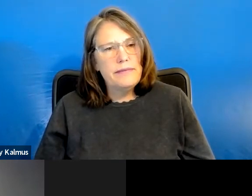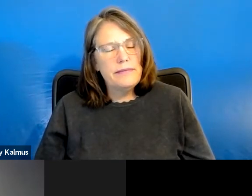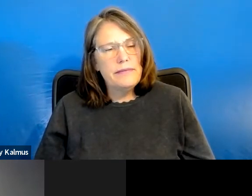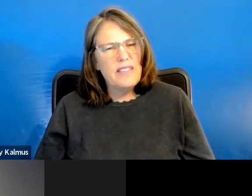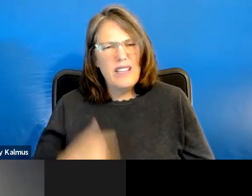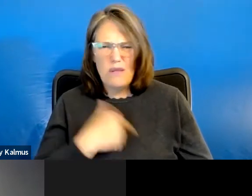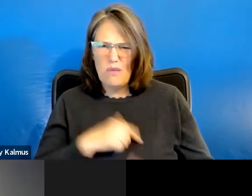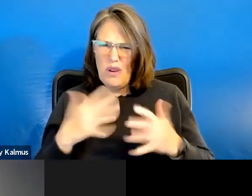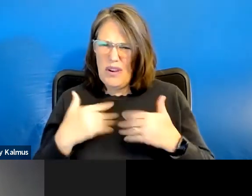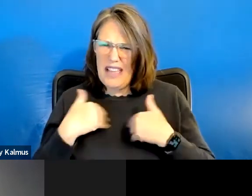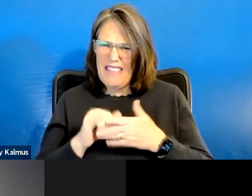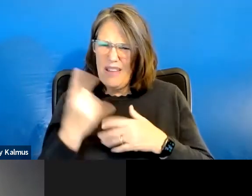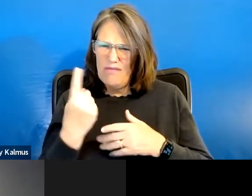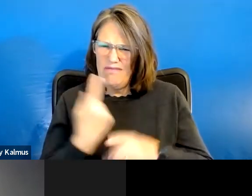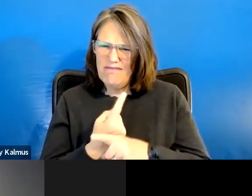We already had that, didn't we?